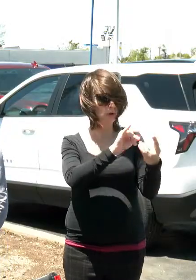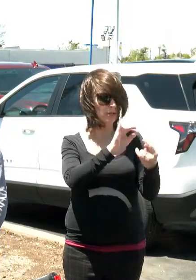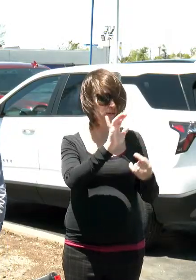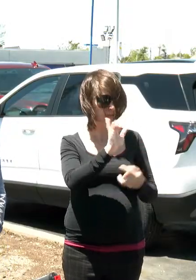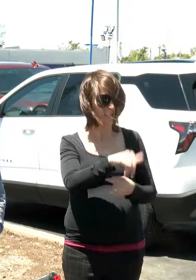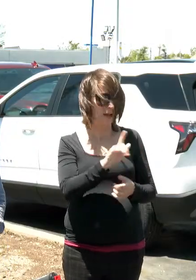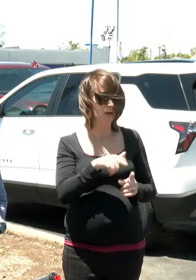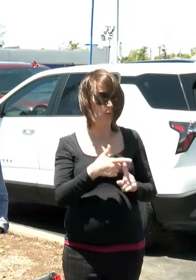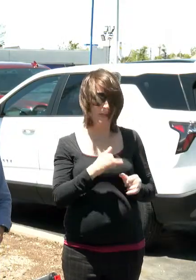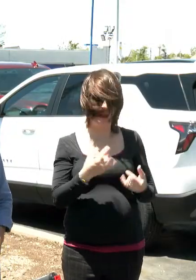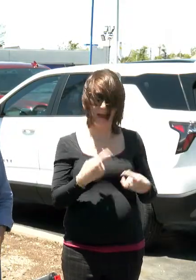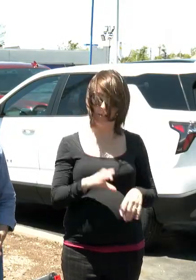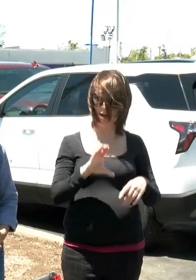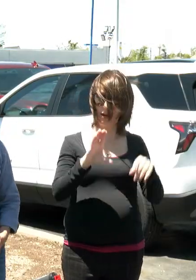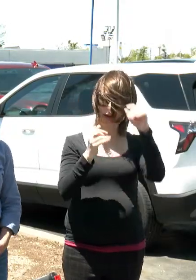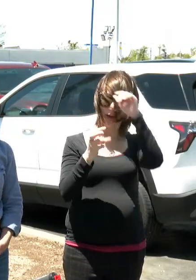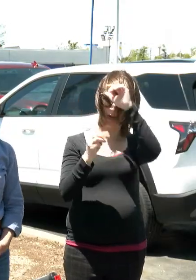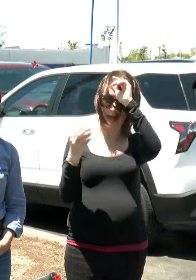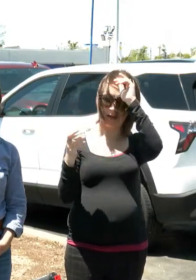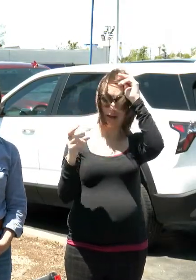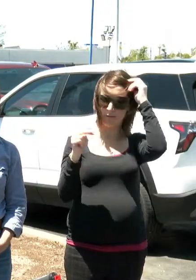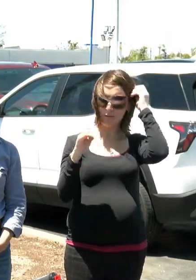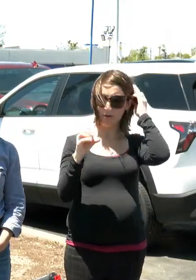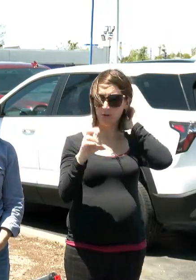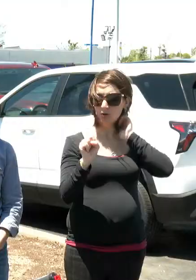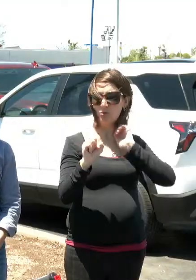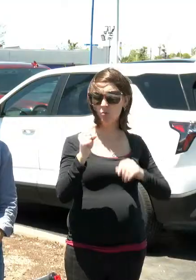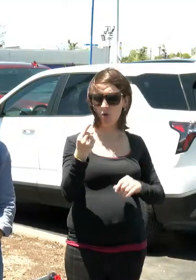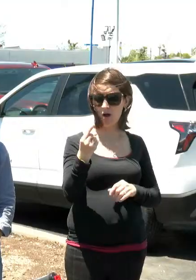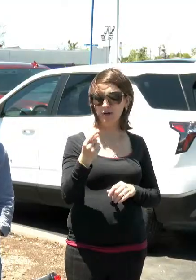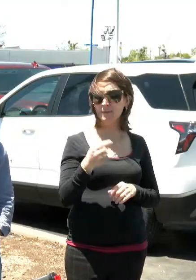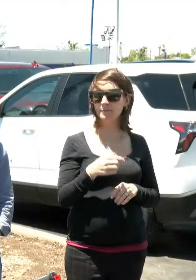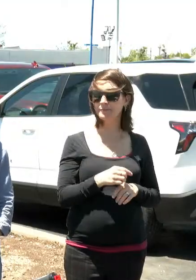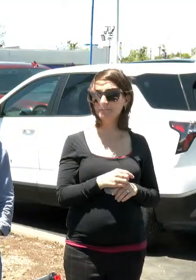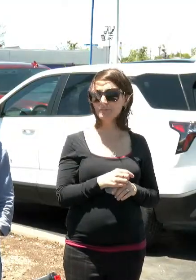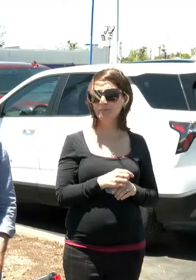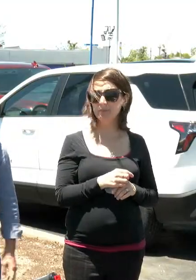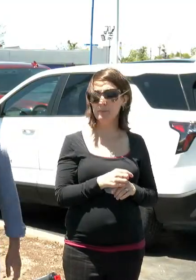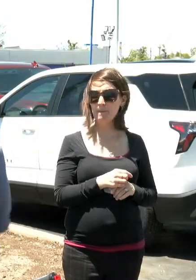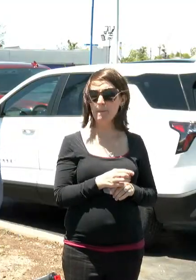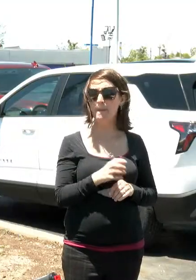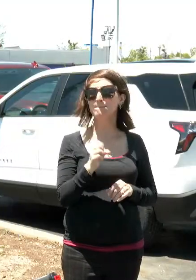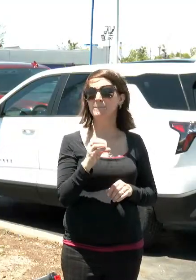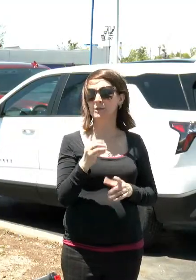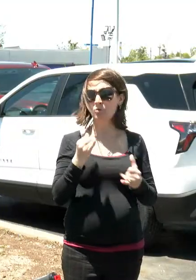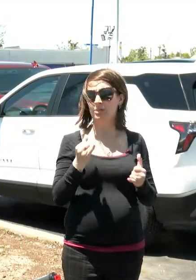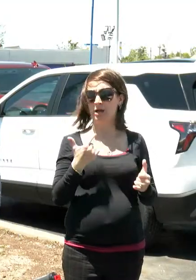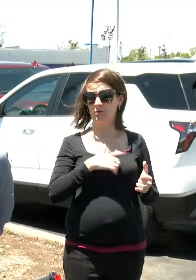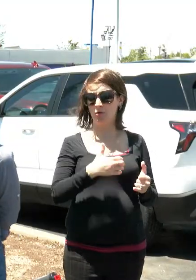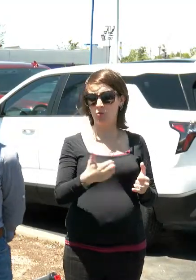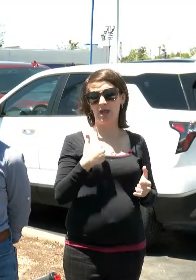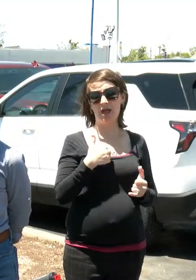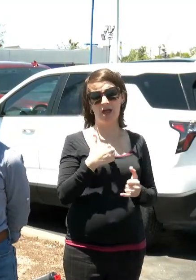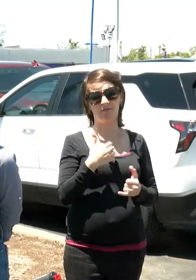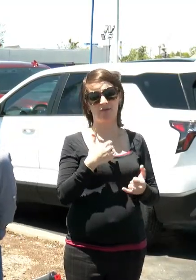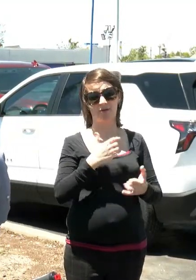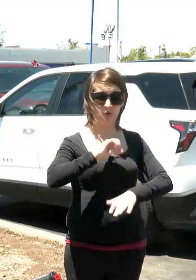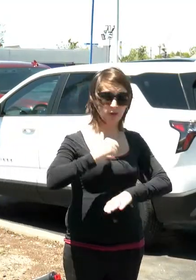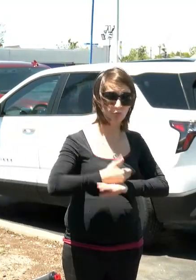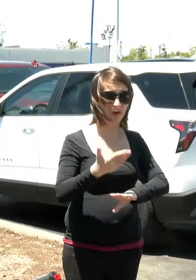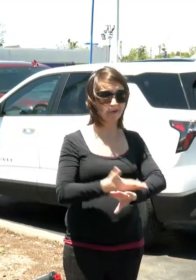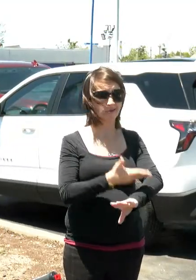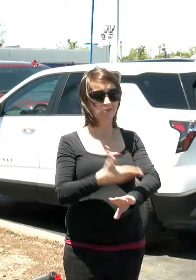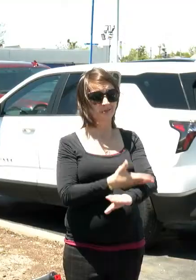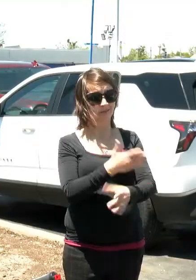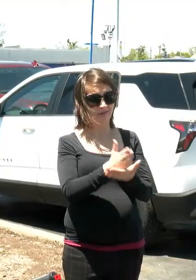accordingly. Cam, News 1. So now that that we have the restoration phase started, has